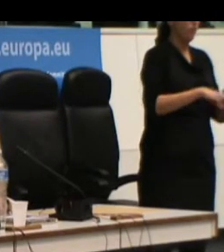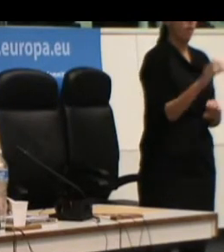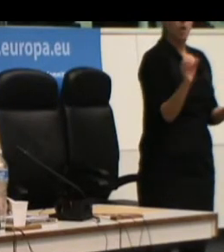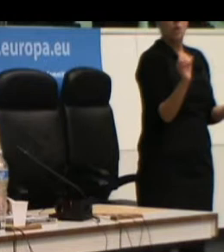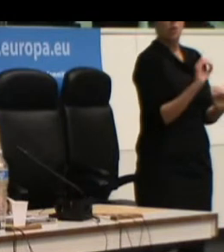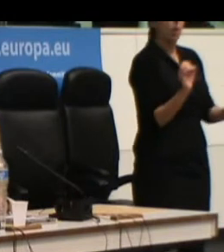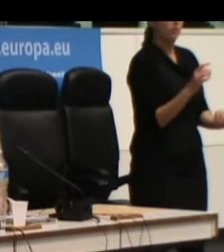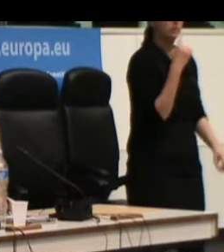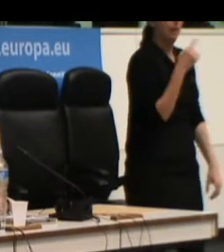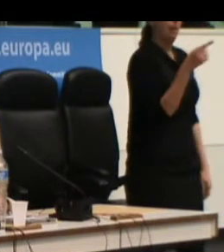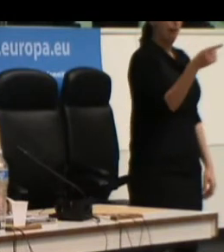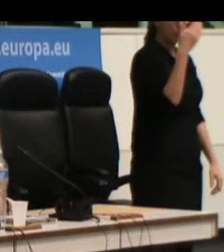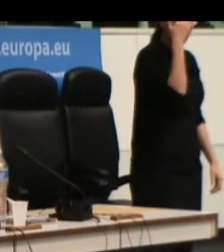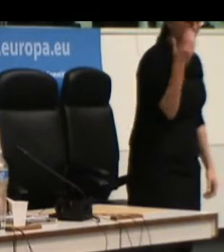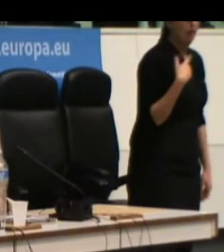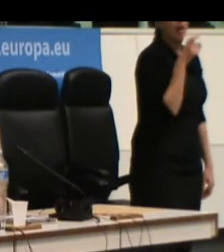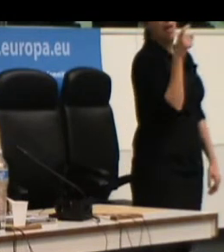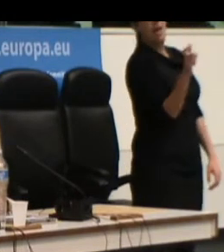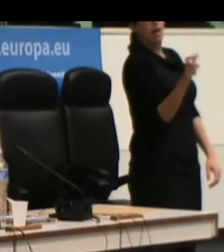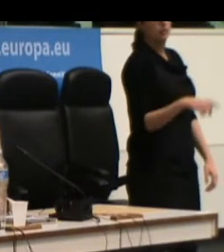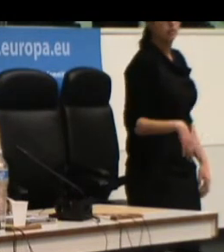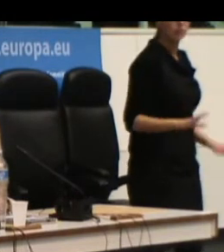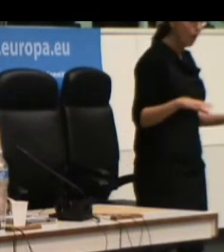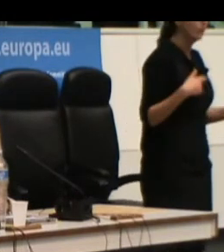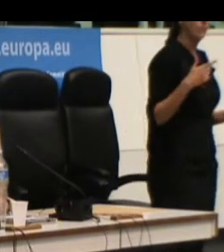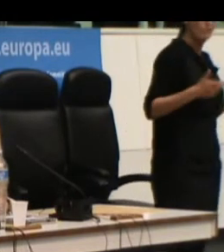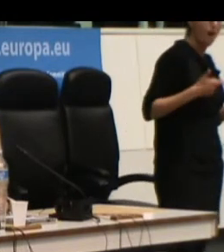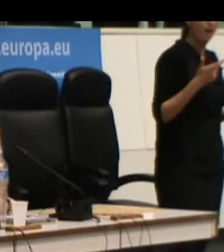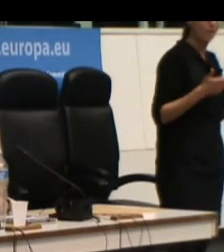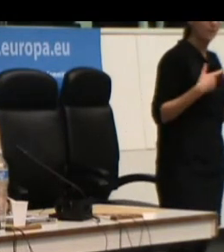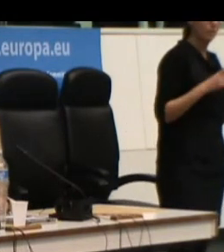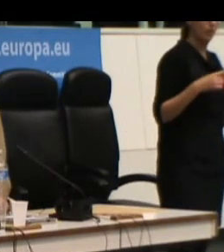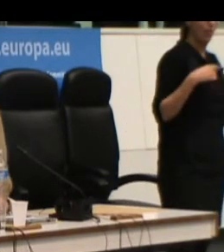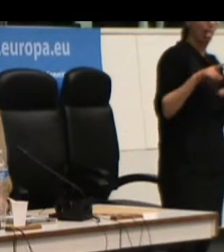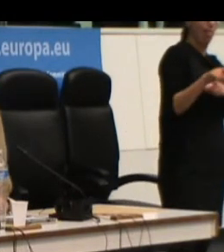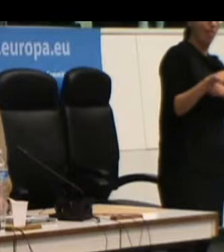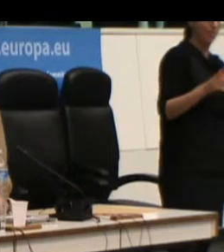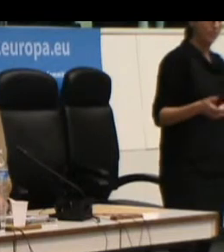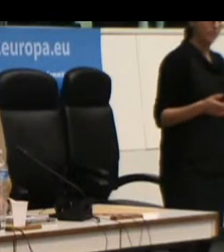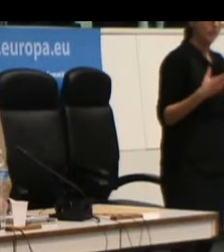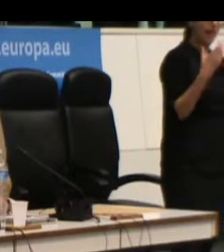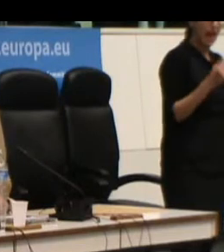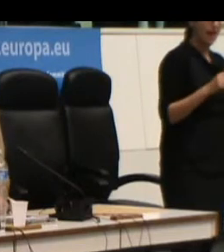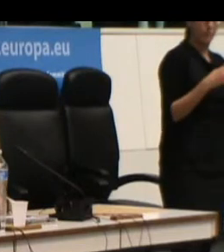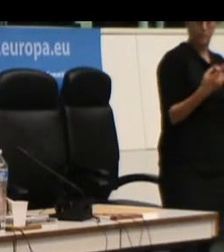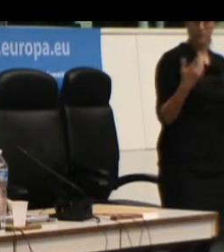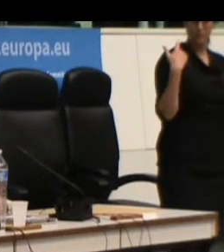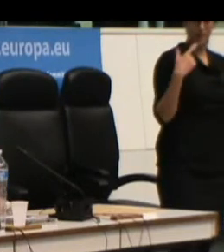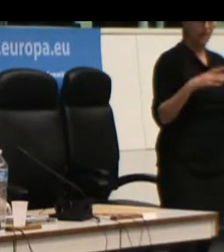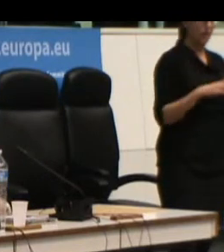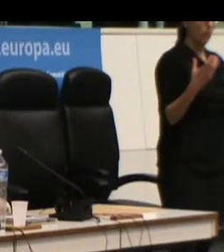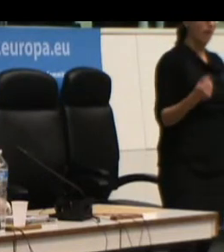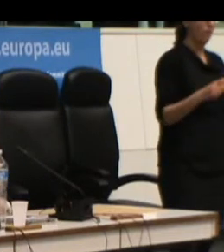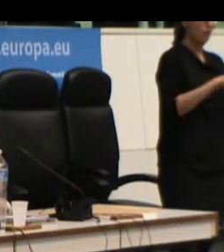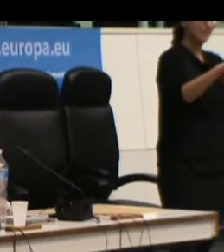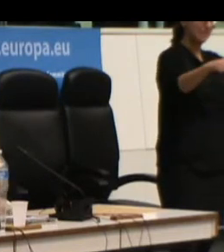at you, and it's just a bit of fun. So we have iPads. We've just got an iPad table, which